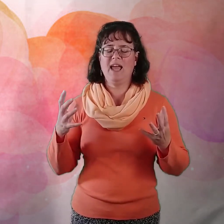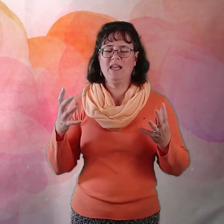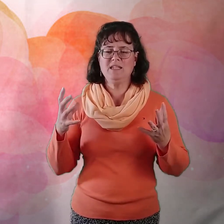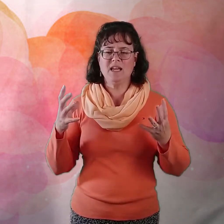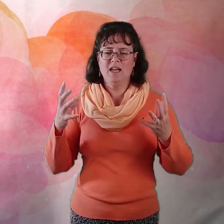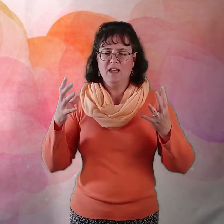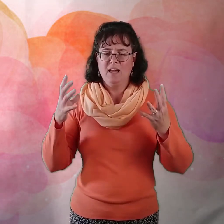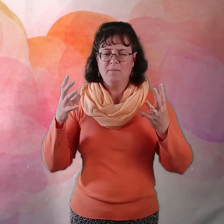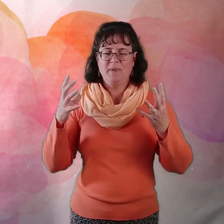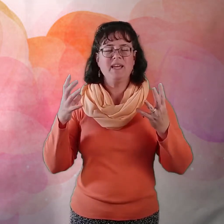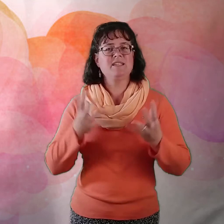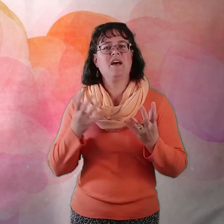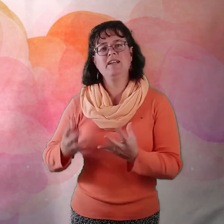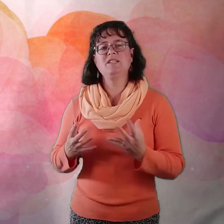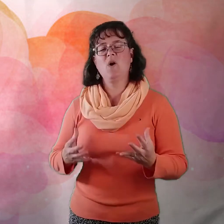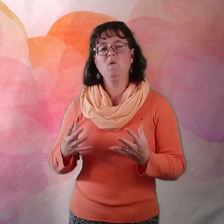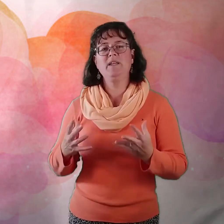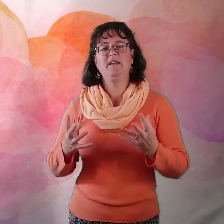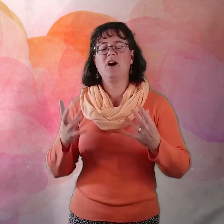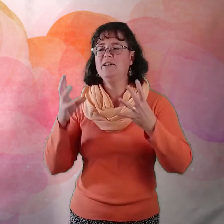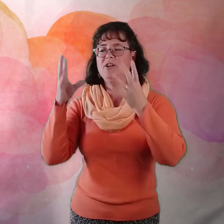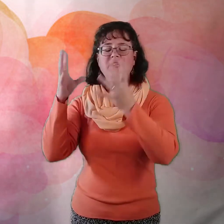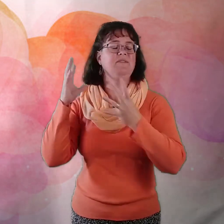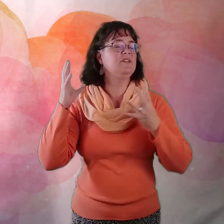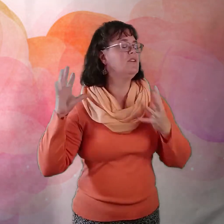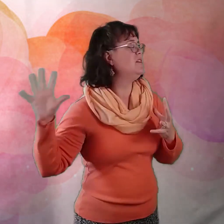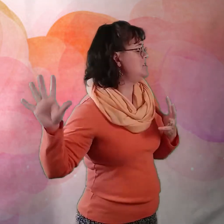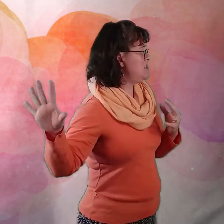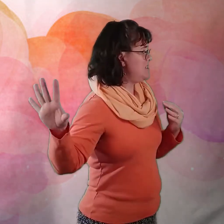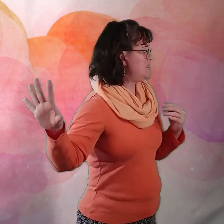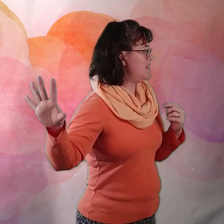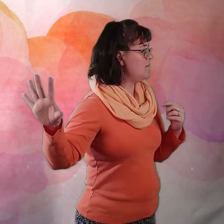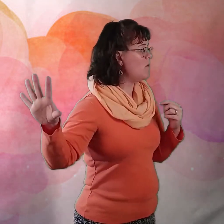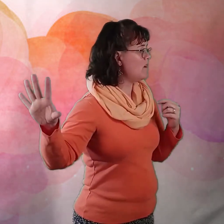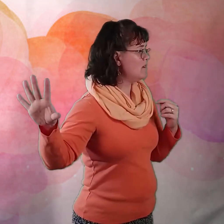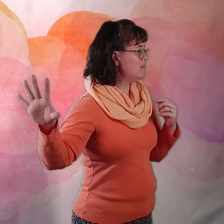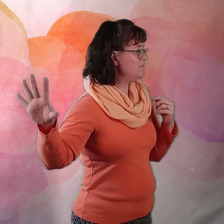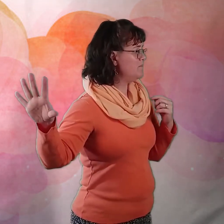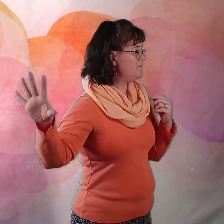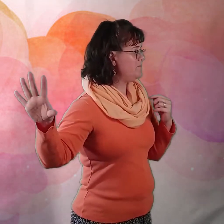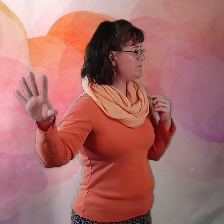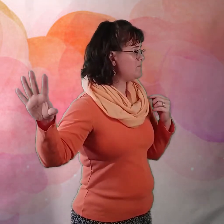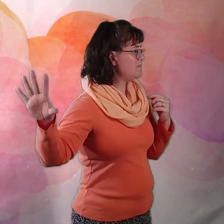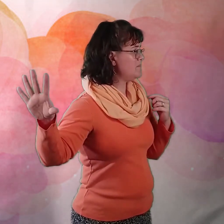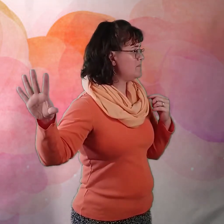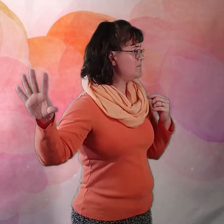And because God is holy, God couldn't even look at Jesus anymore.